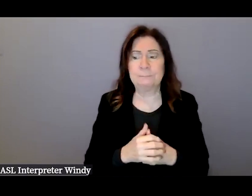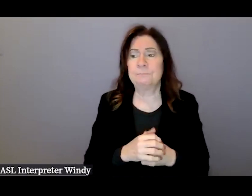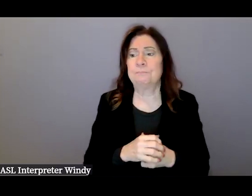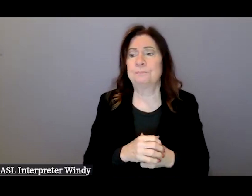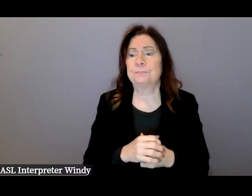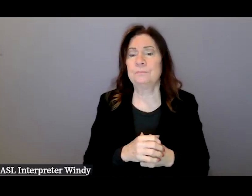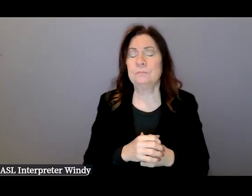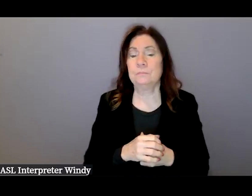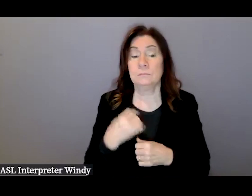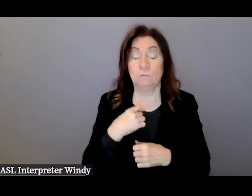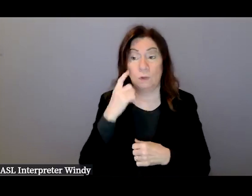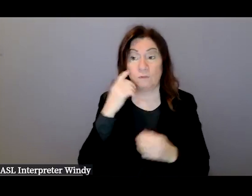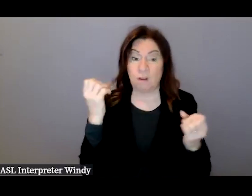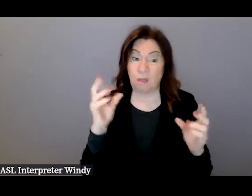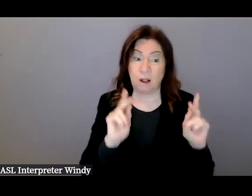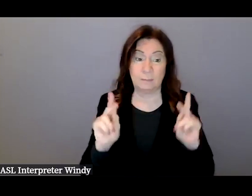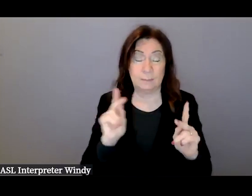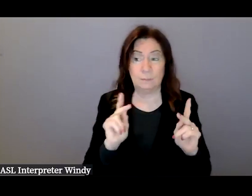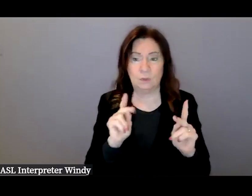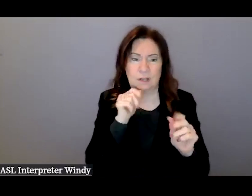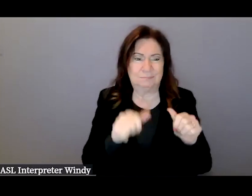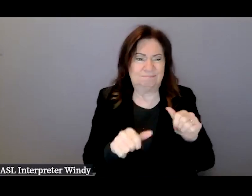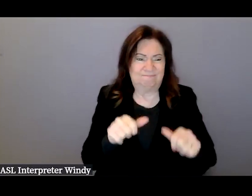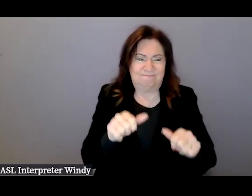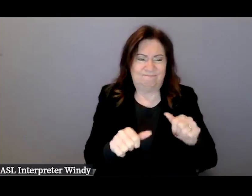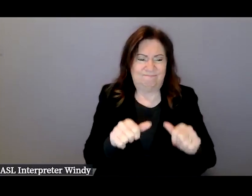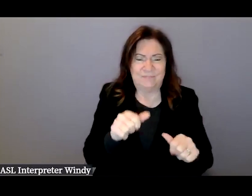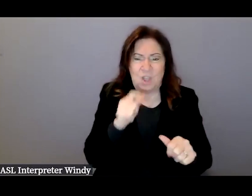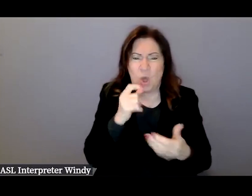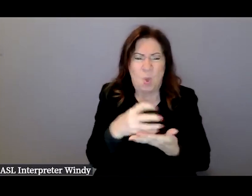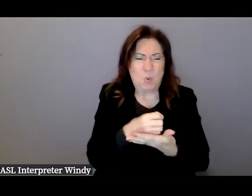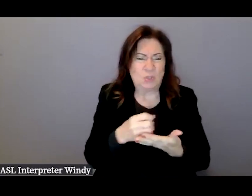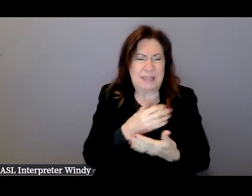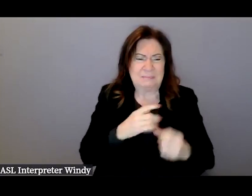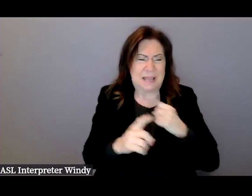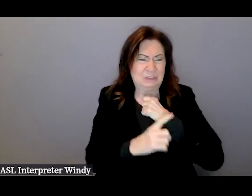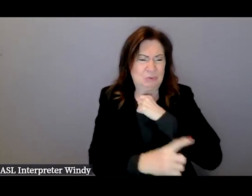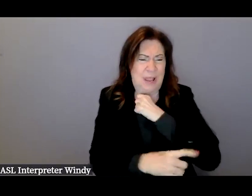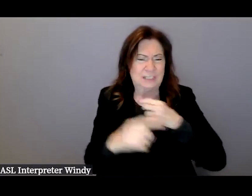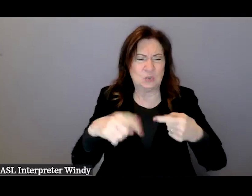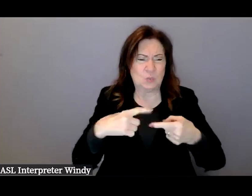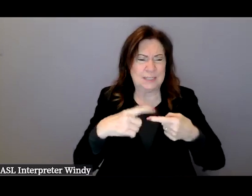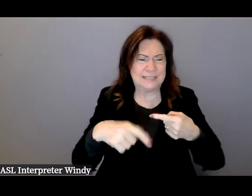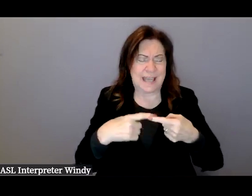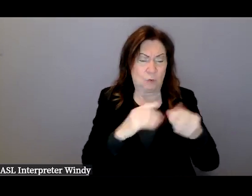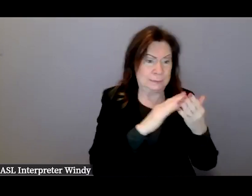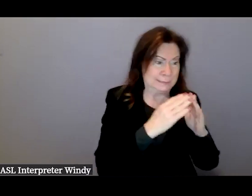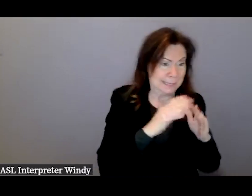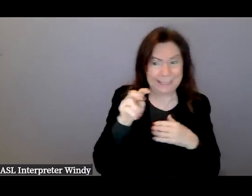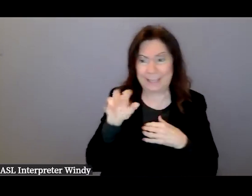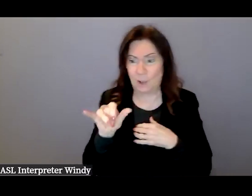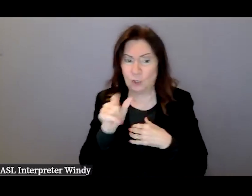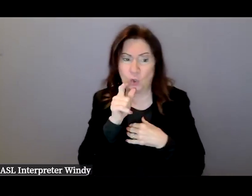We've heard many residents are unsure who collects their trash and recycling, the city or the county